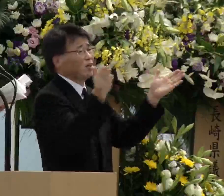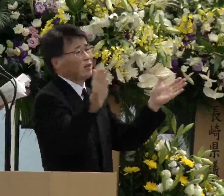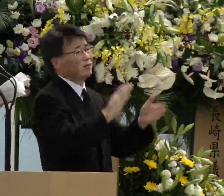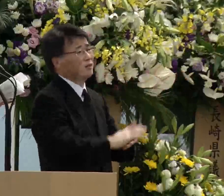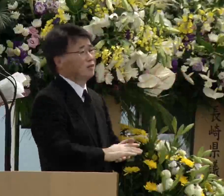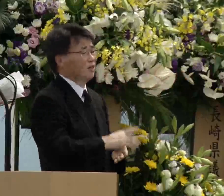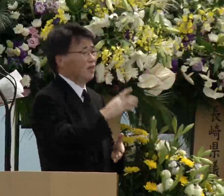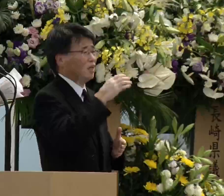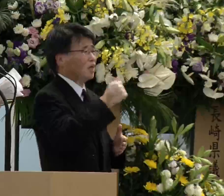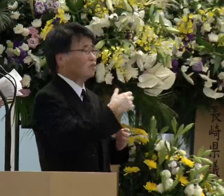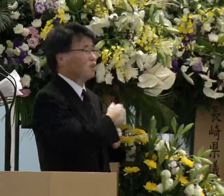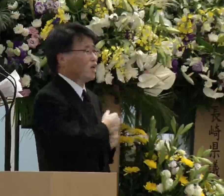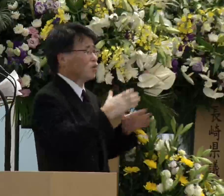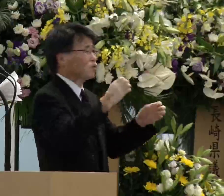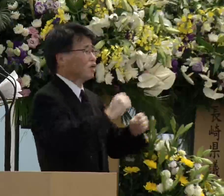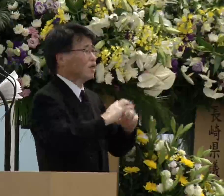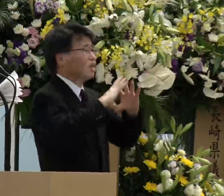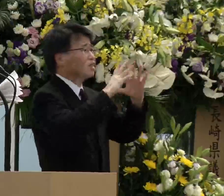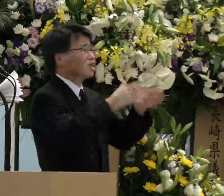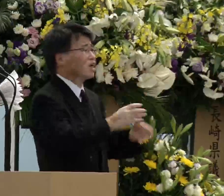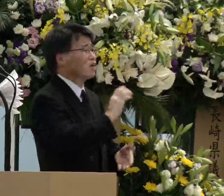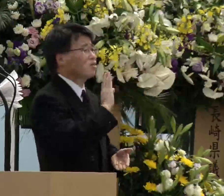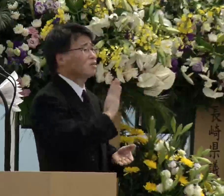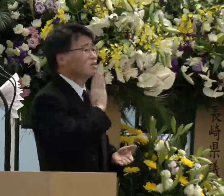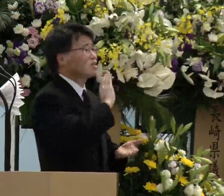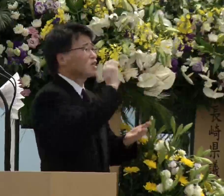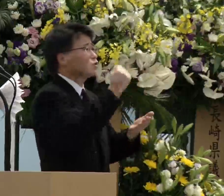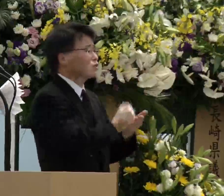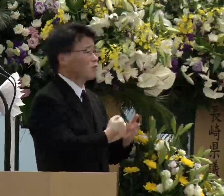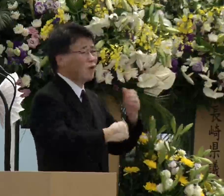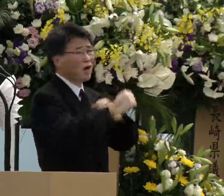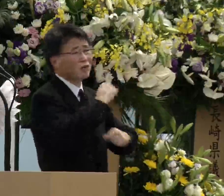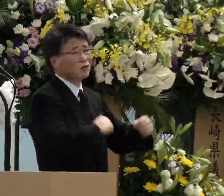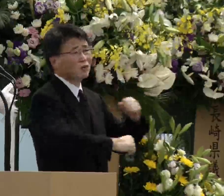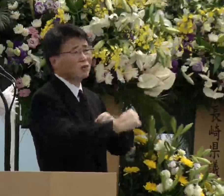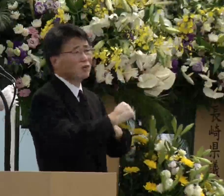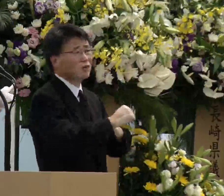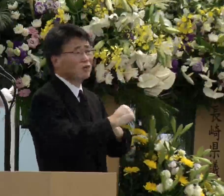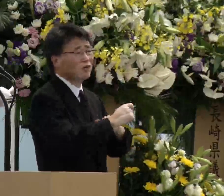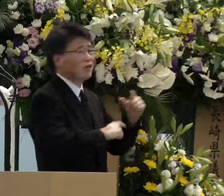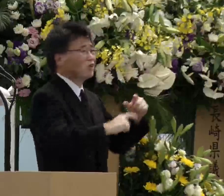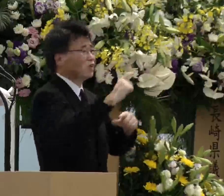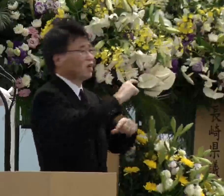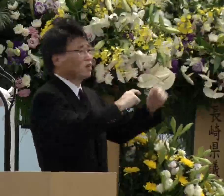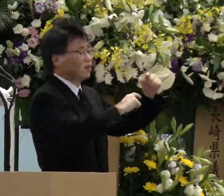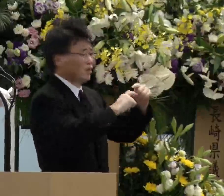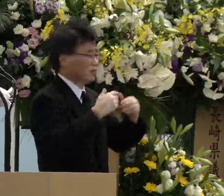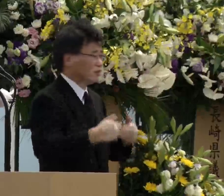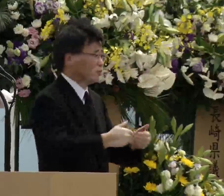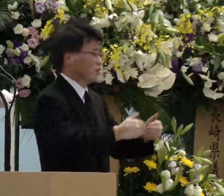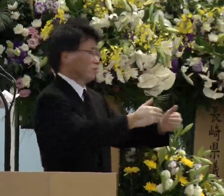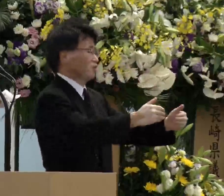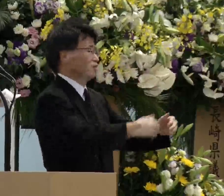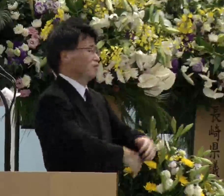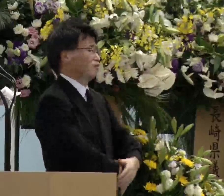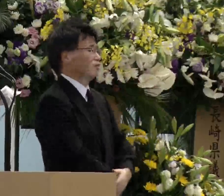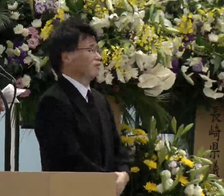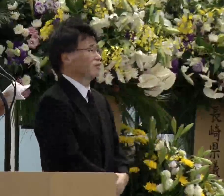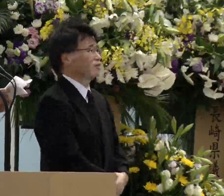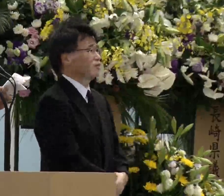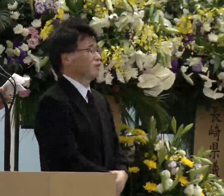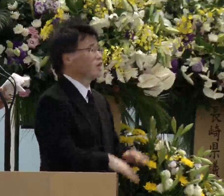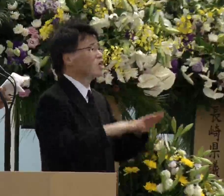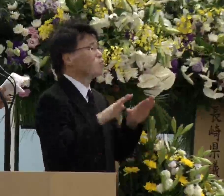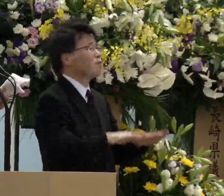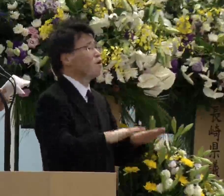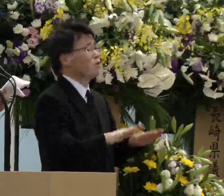held once every 5 years, will be convened. We will further advance efforts to realize a world free of nuclear